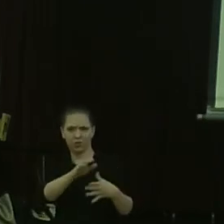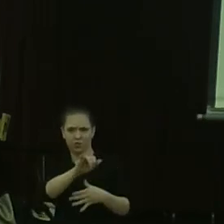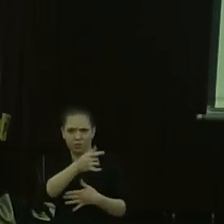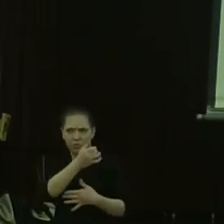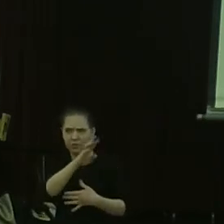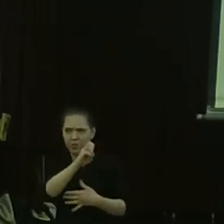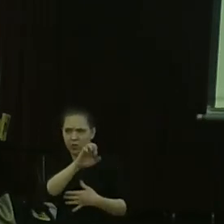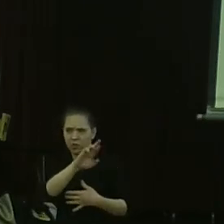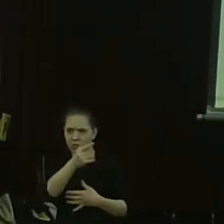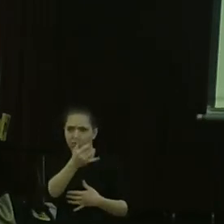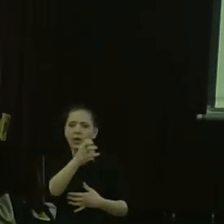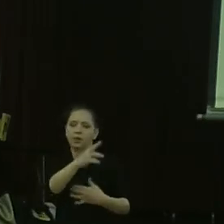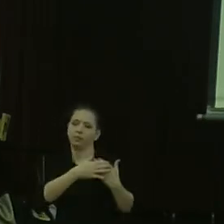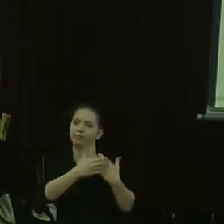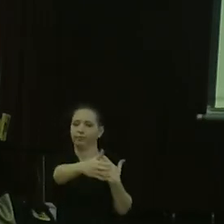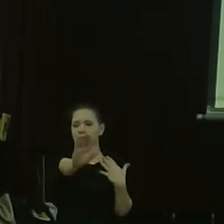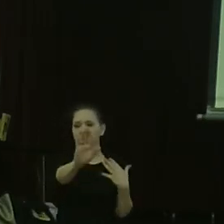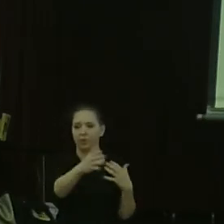the city limits.